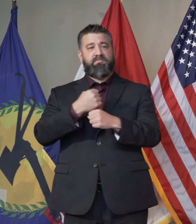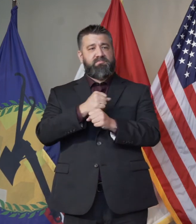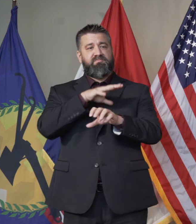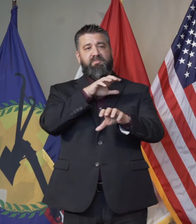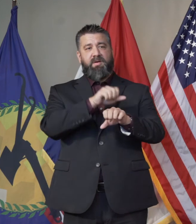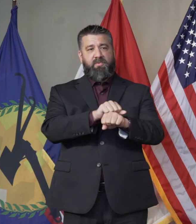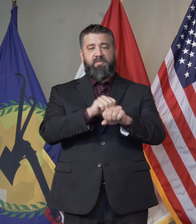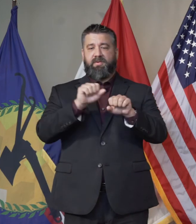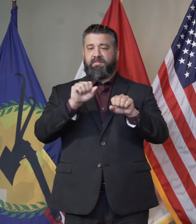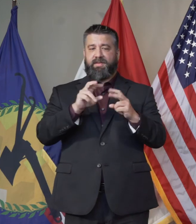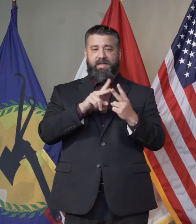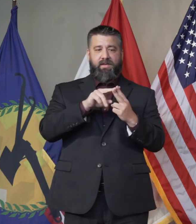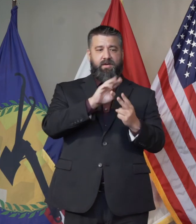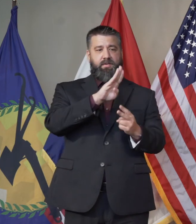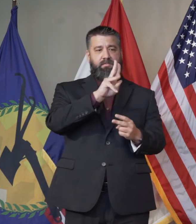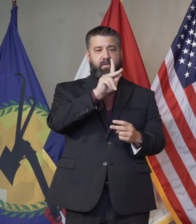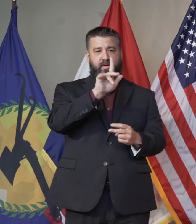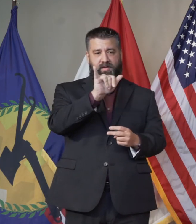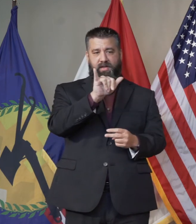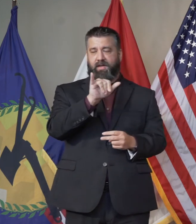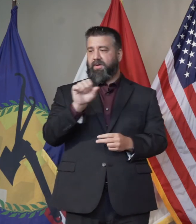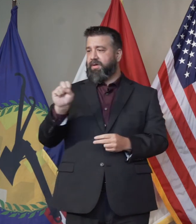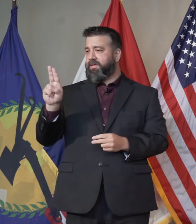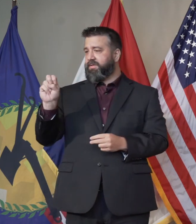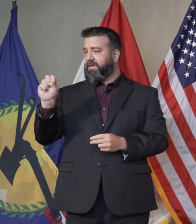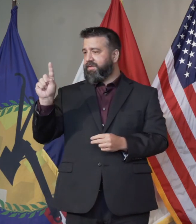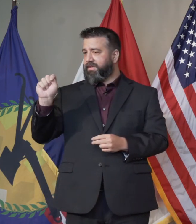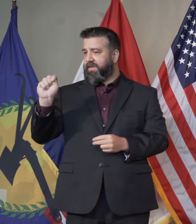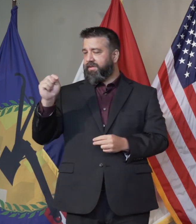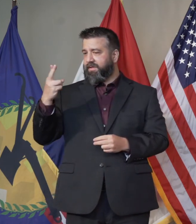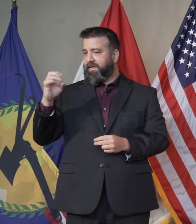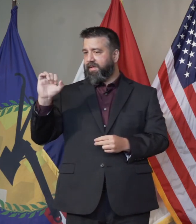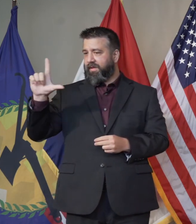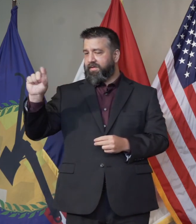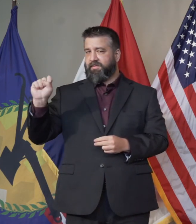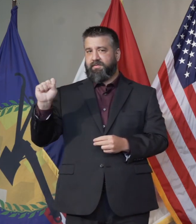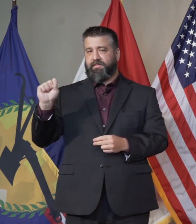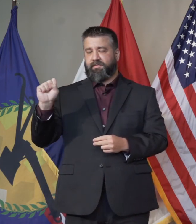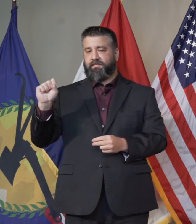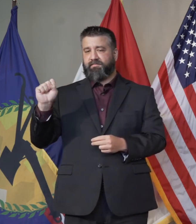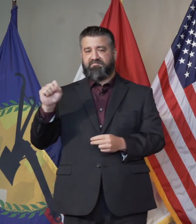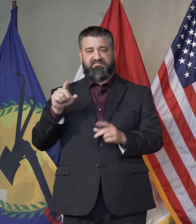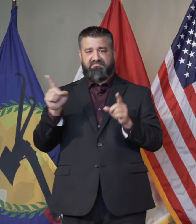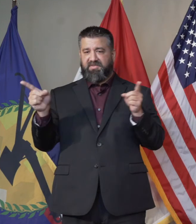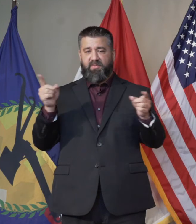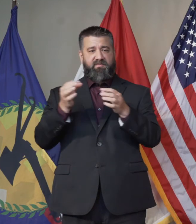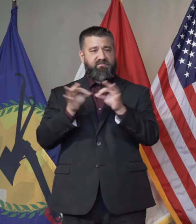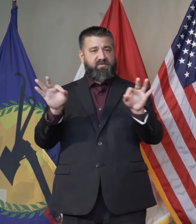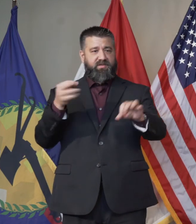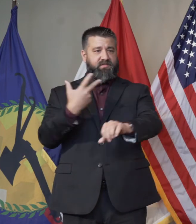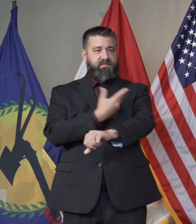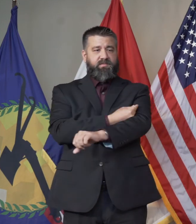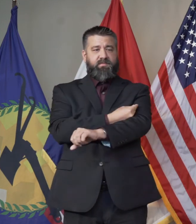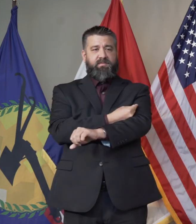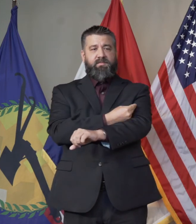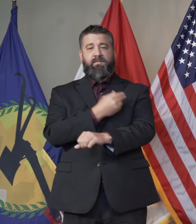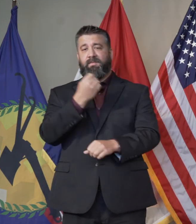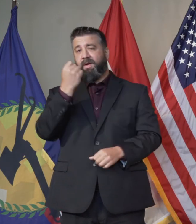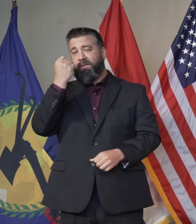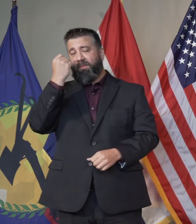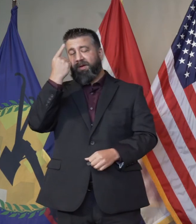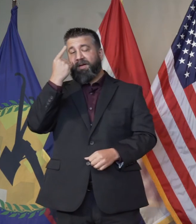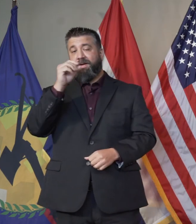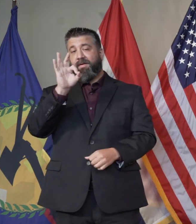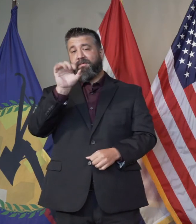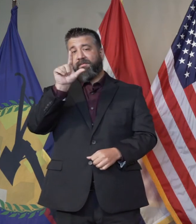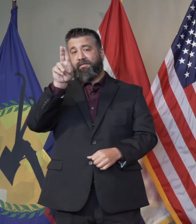County location in Berkeley. But we know that flu season brings a whole lot of sick folks with it, and a